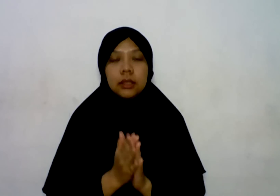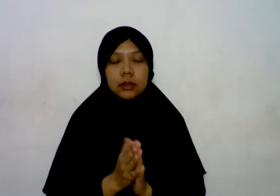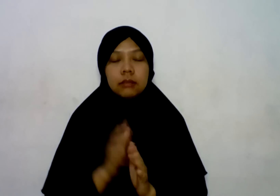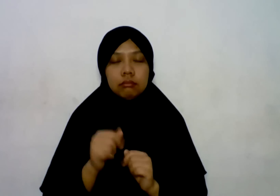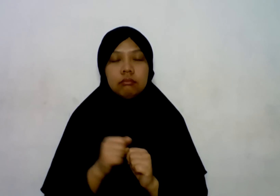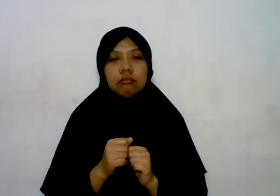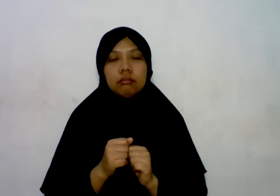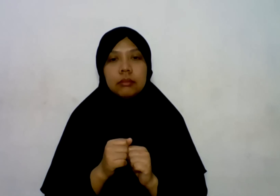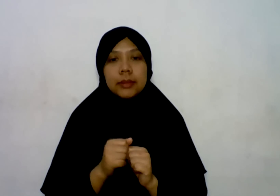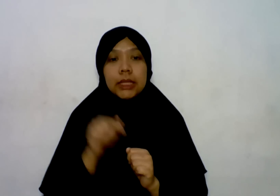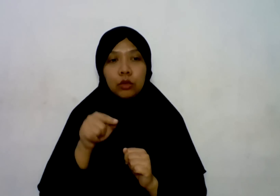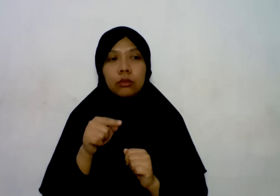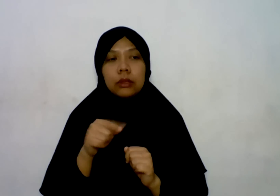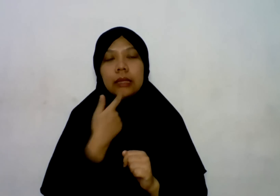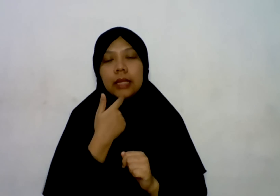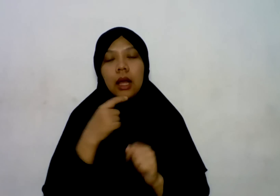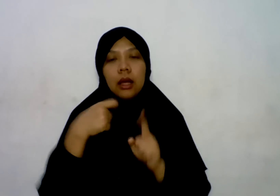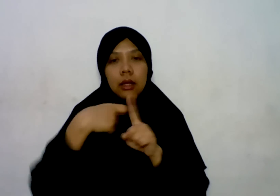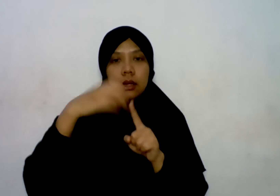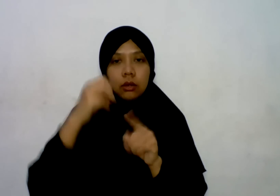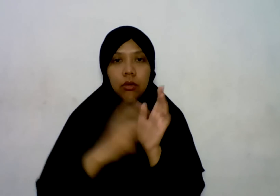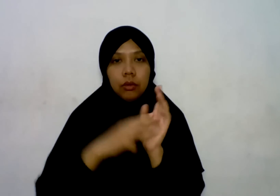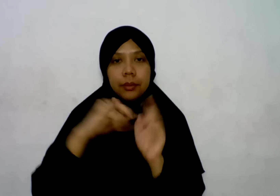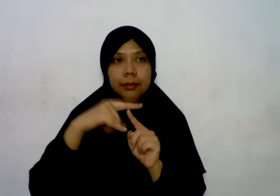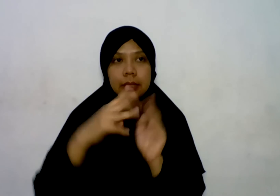from, I think when we are talking about